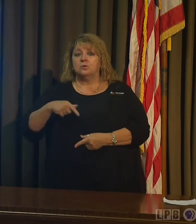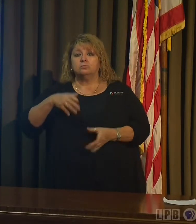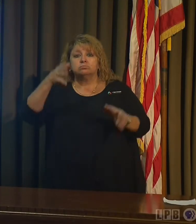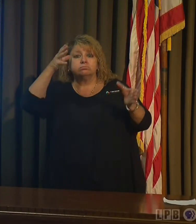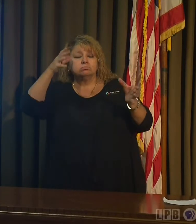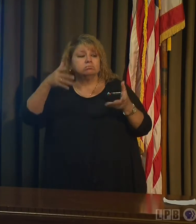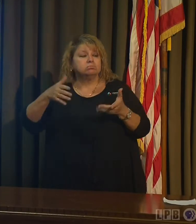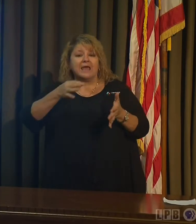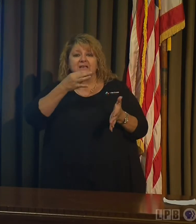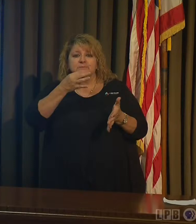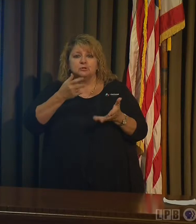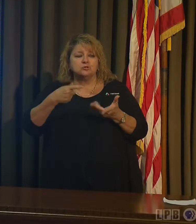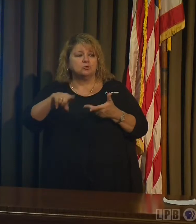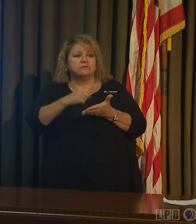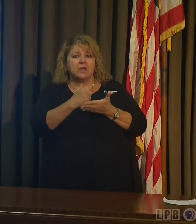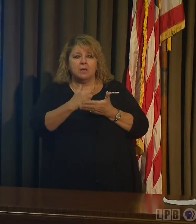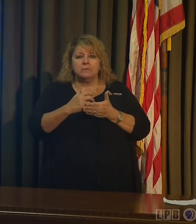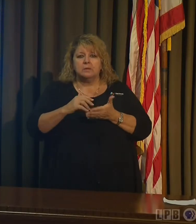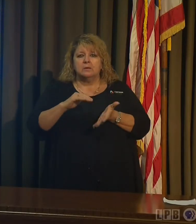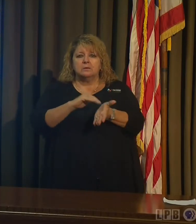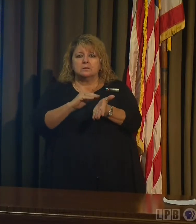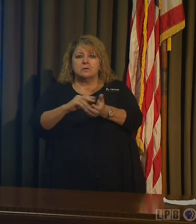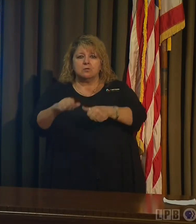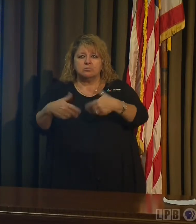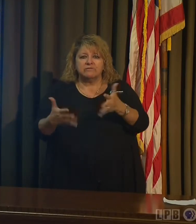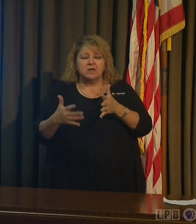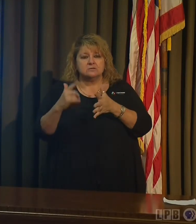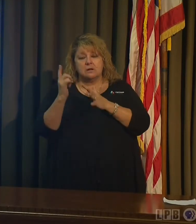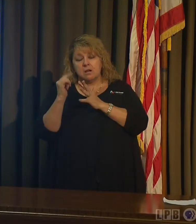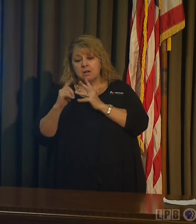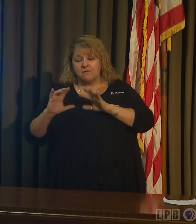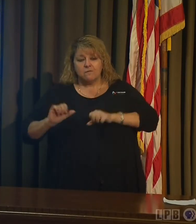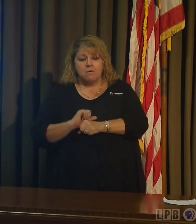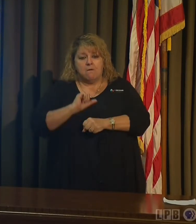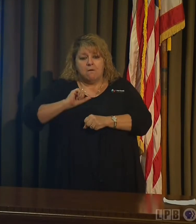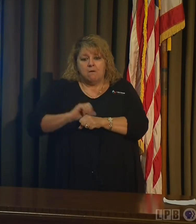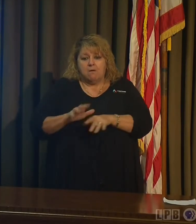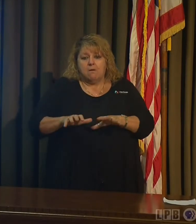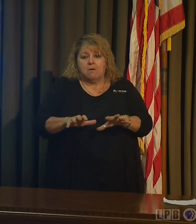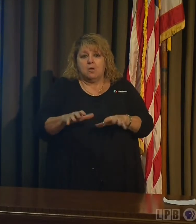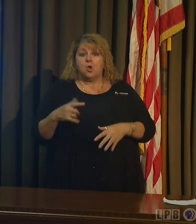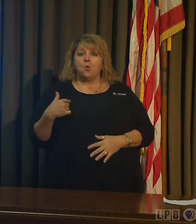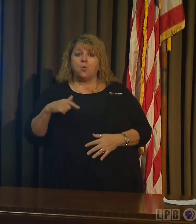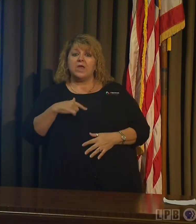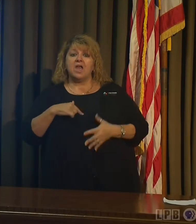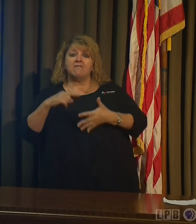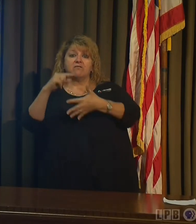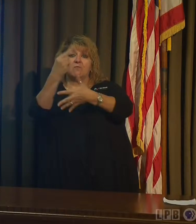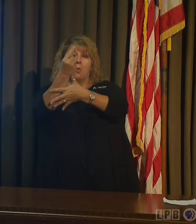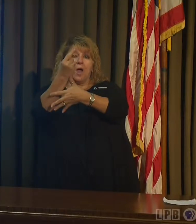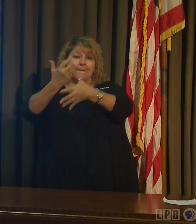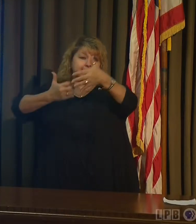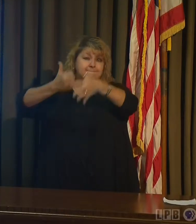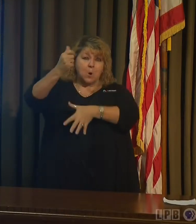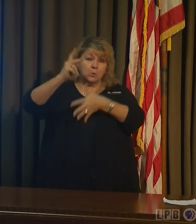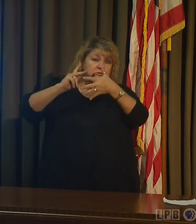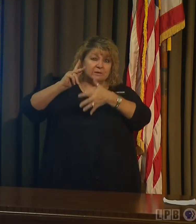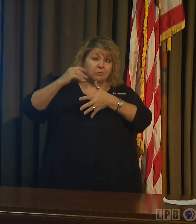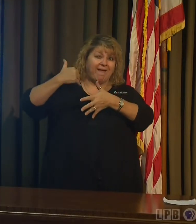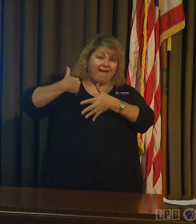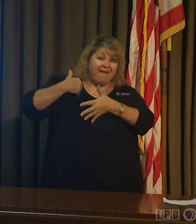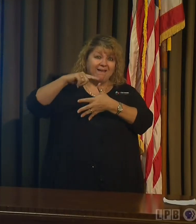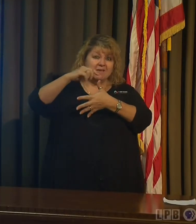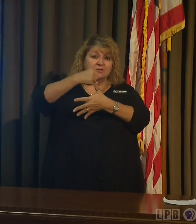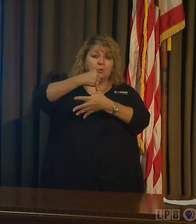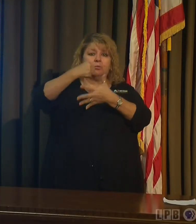medical providers and so forth, because with the work that we've done since then, we've actually moved from number 1 to number 30 among the